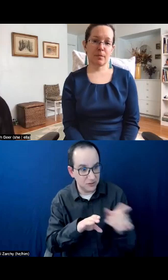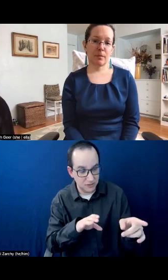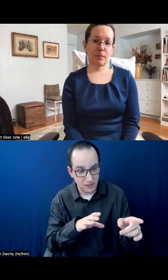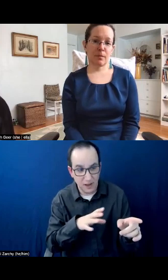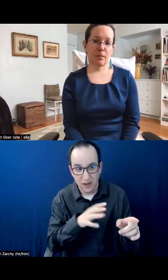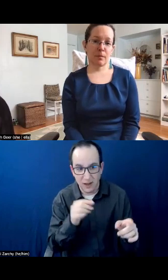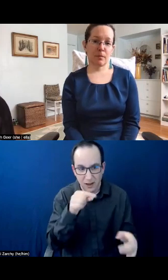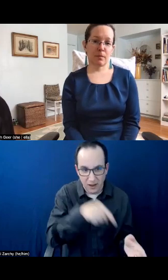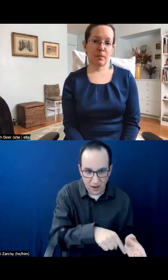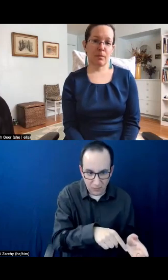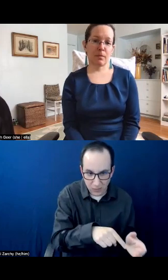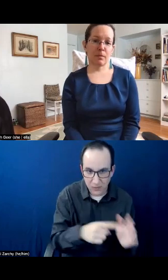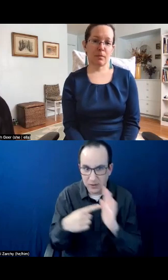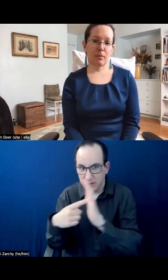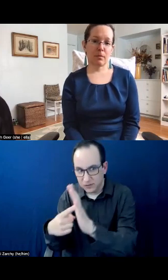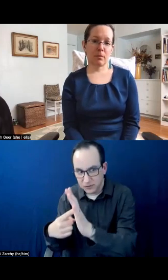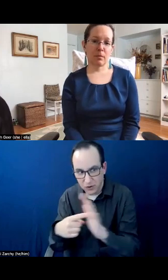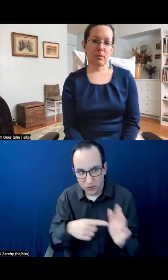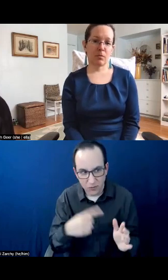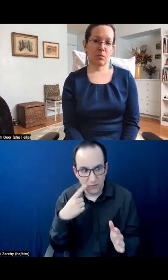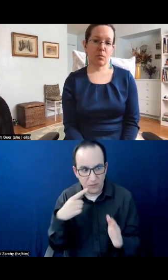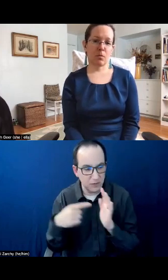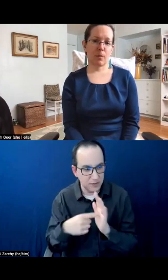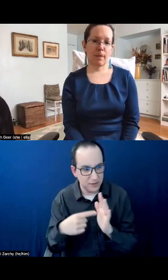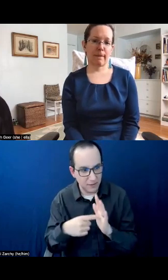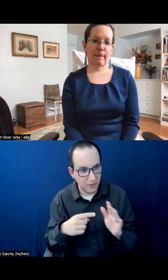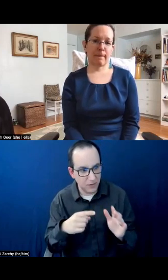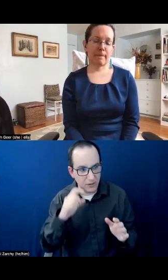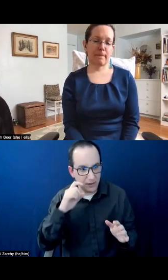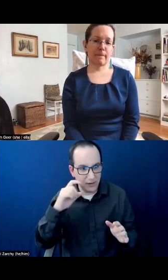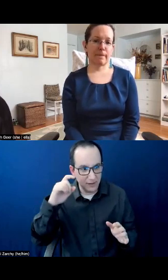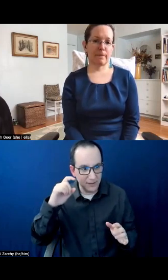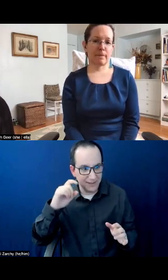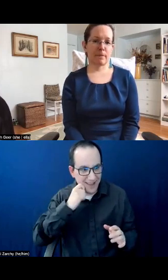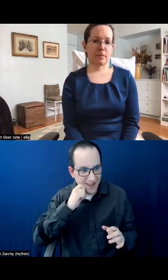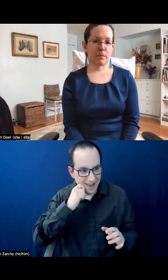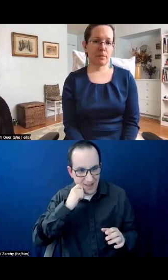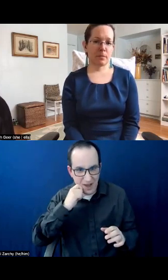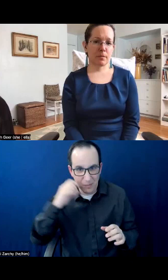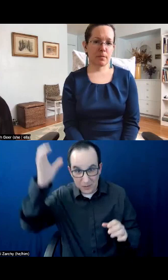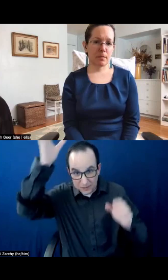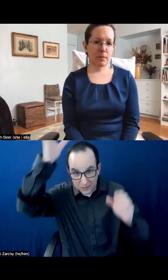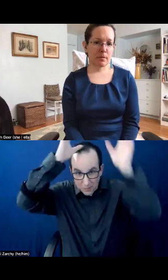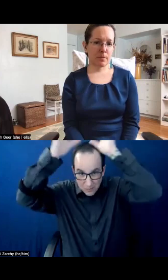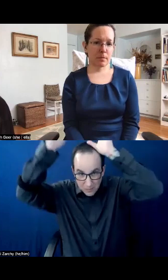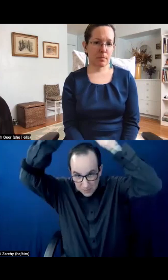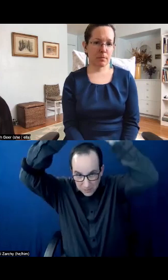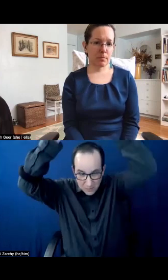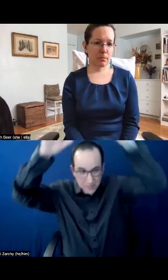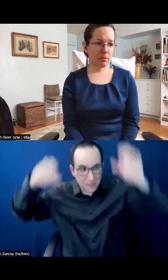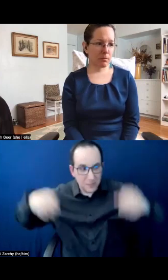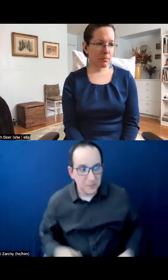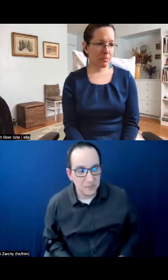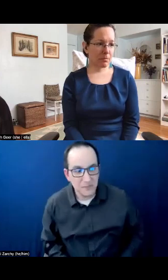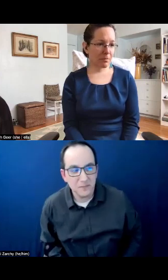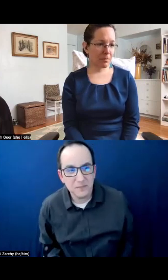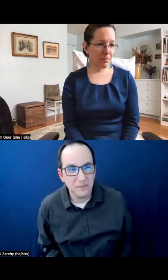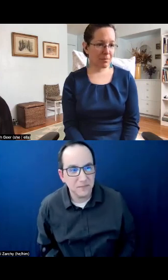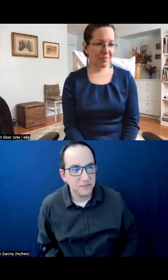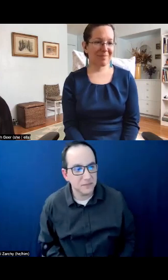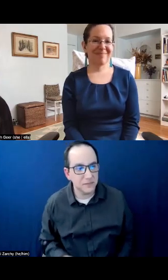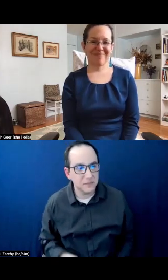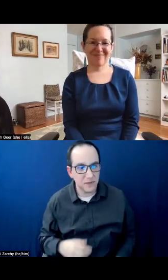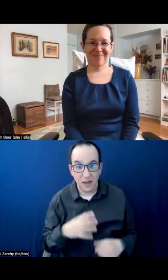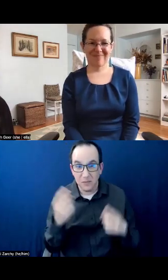you can use a book like this that has pictures and you can point, for example, the apple was on top of